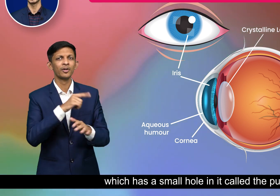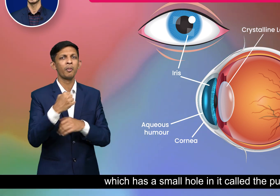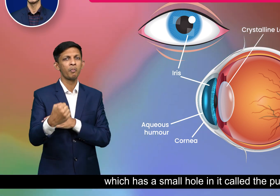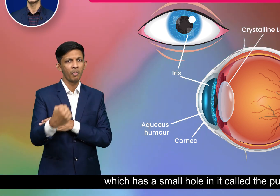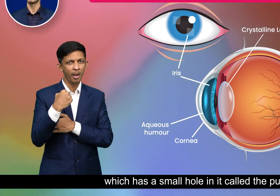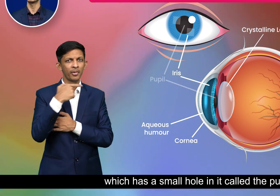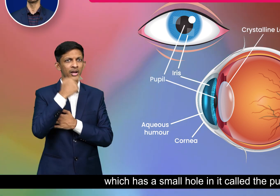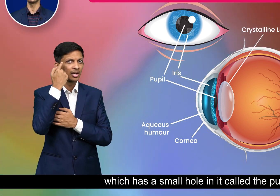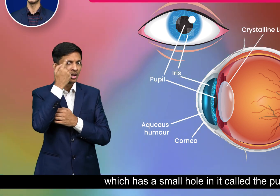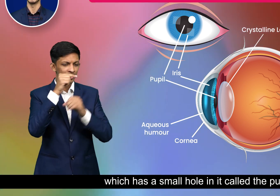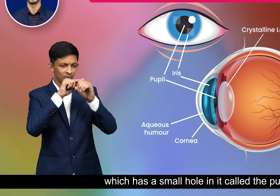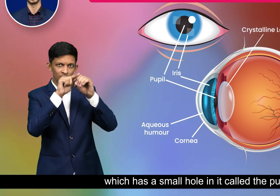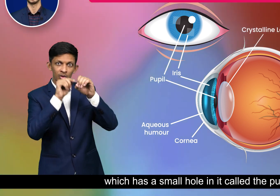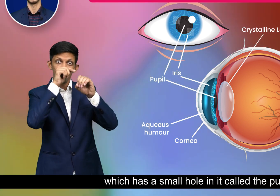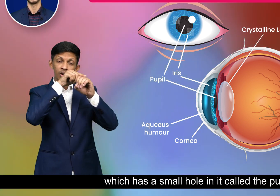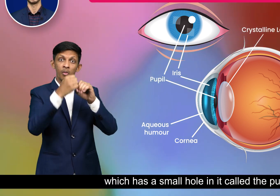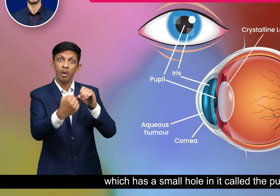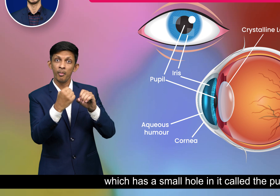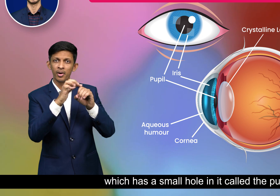in it called the pupil.